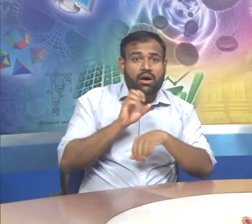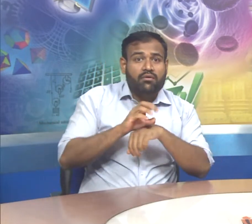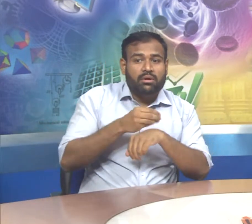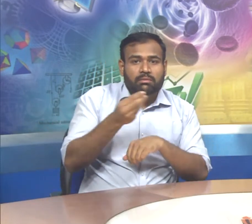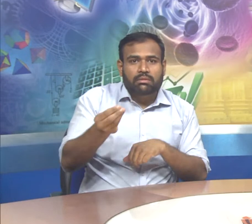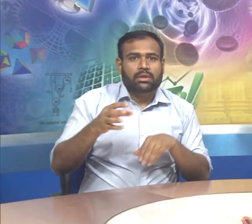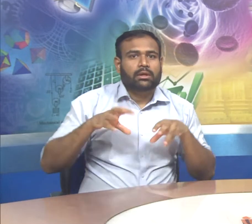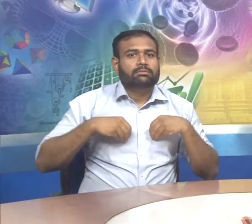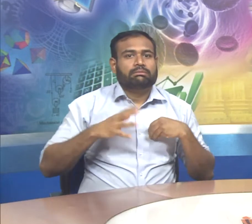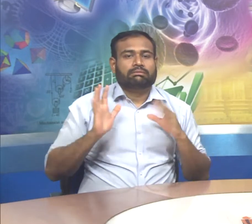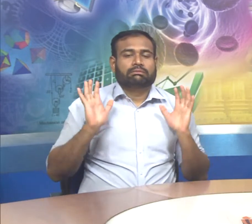existed